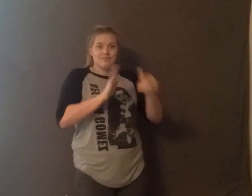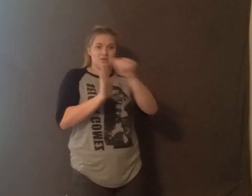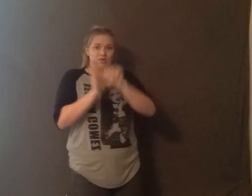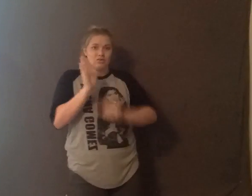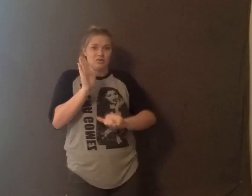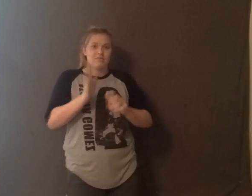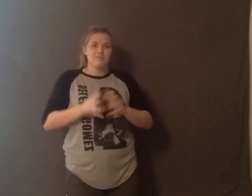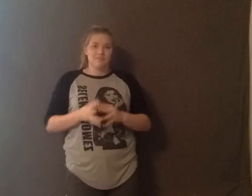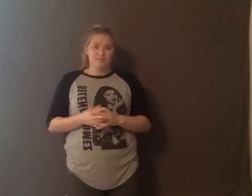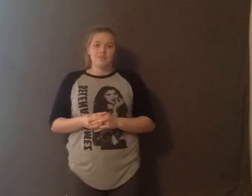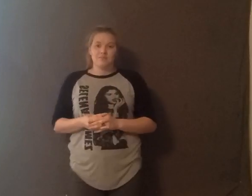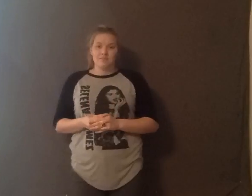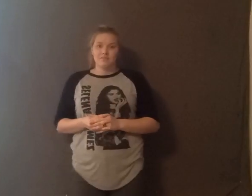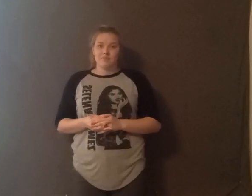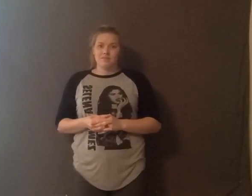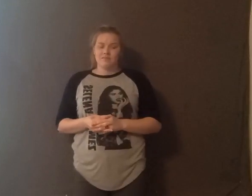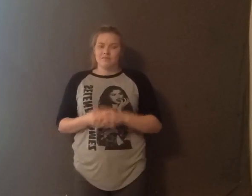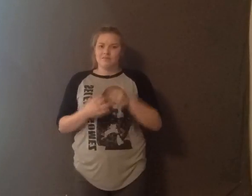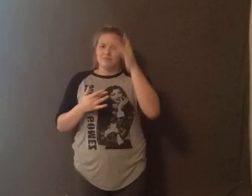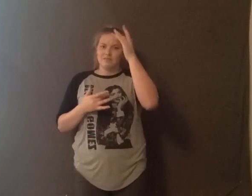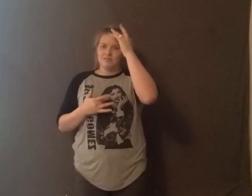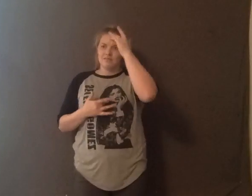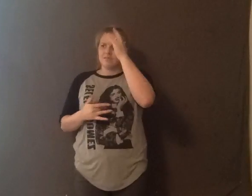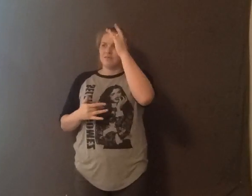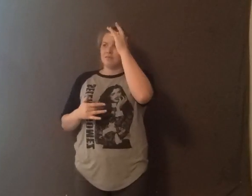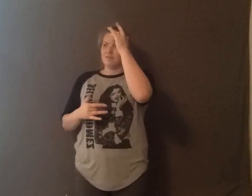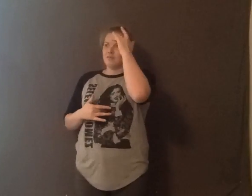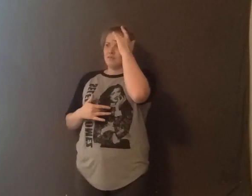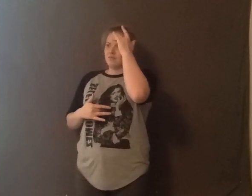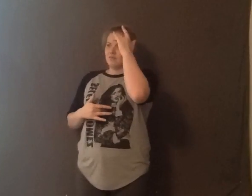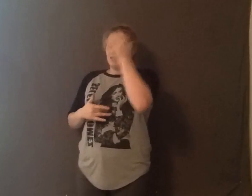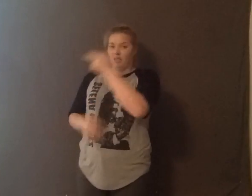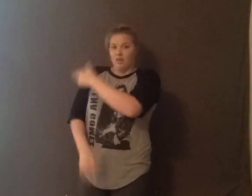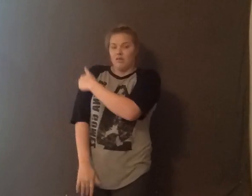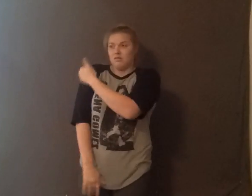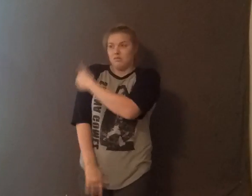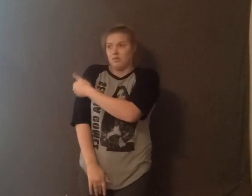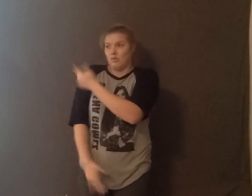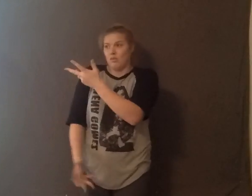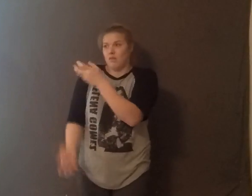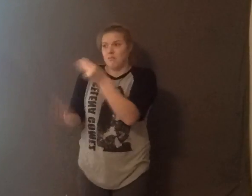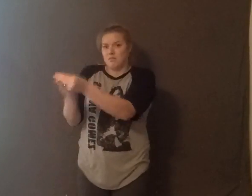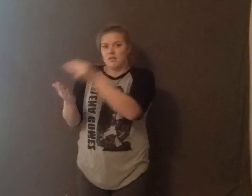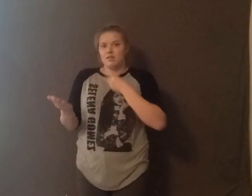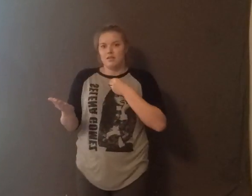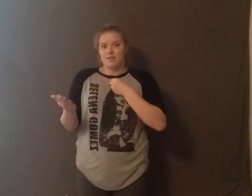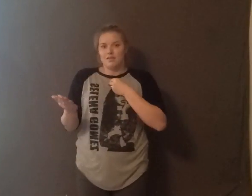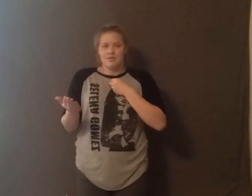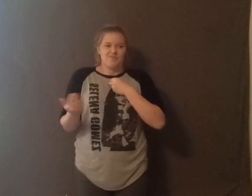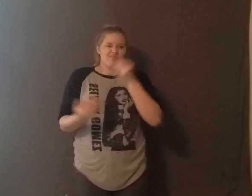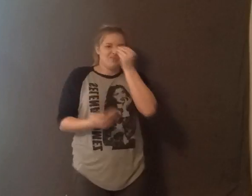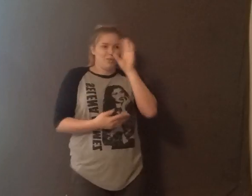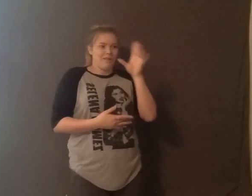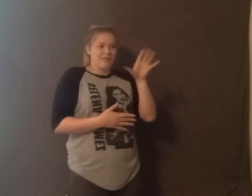I was sickened by how open she was about the hospital being more interested in profits than people's health. But it wasn't just